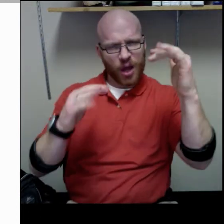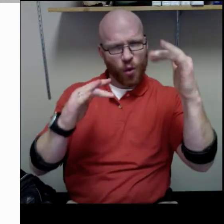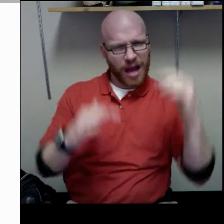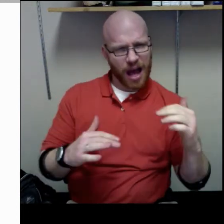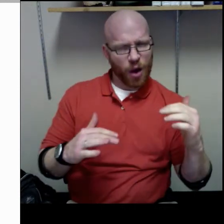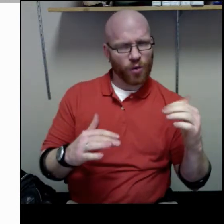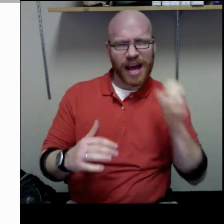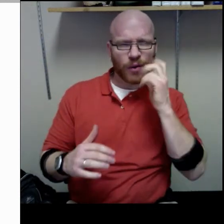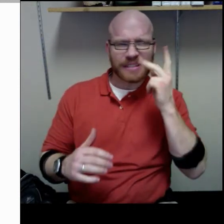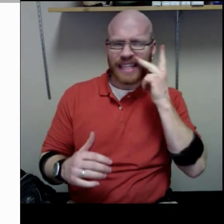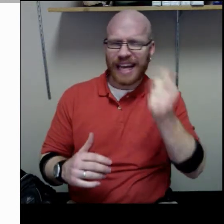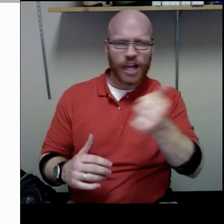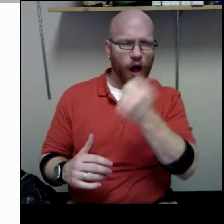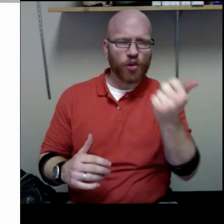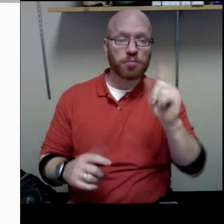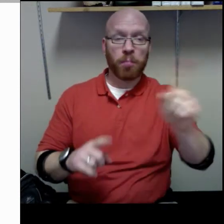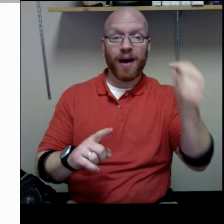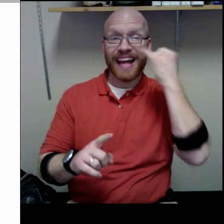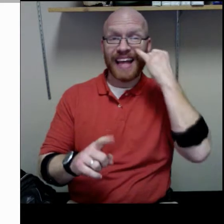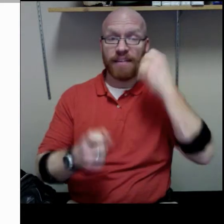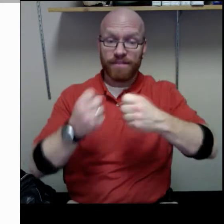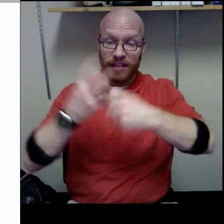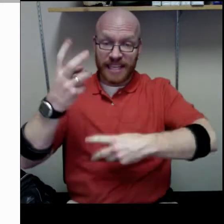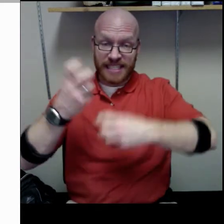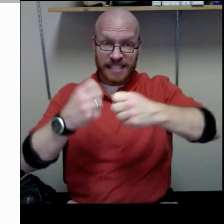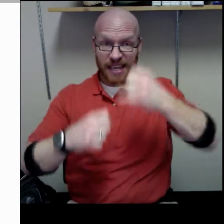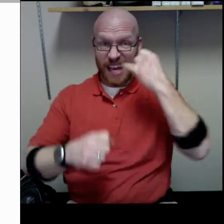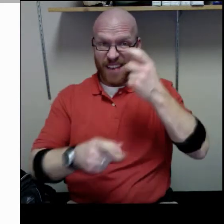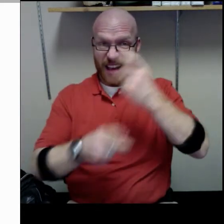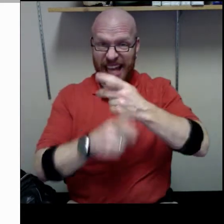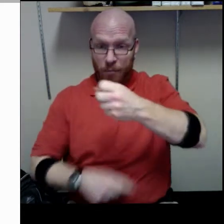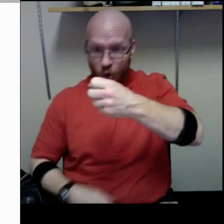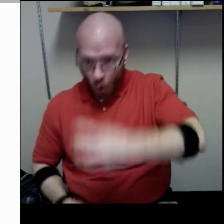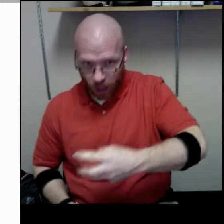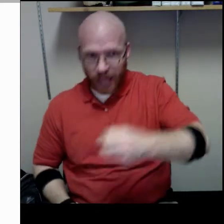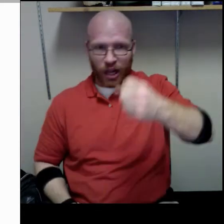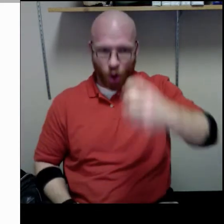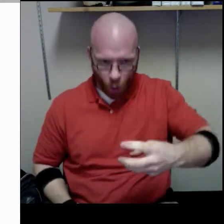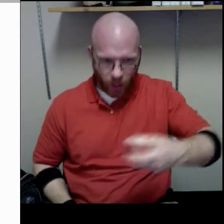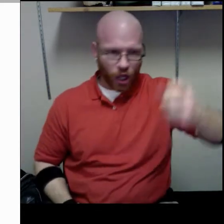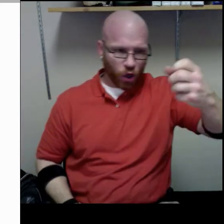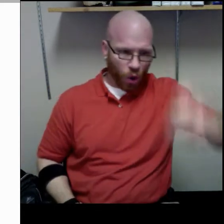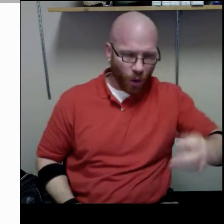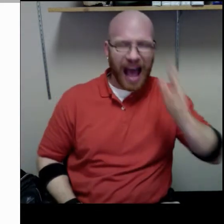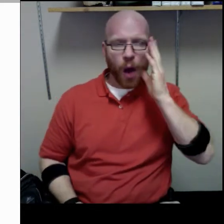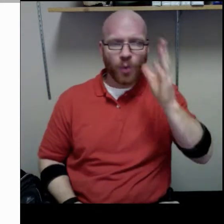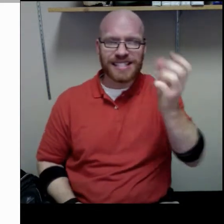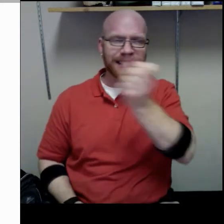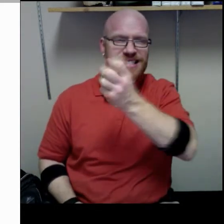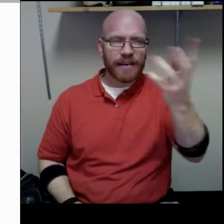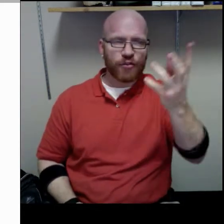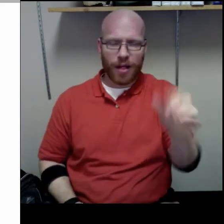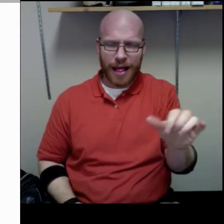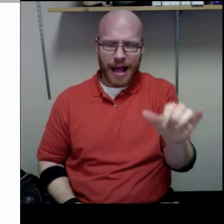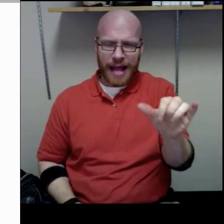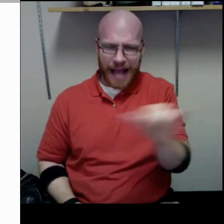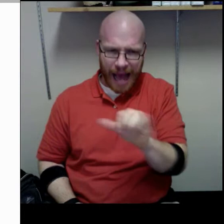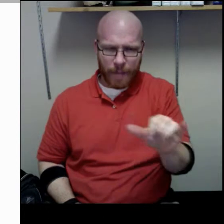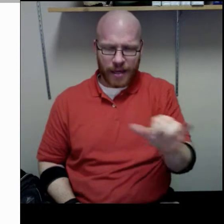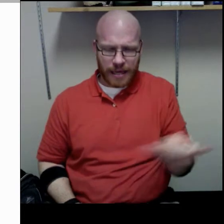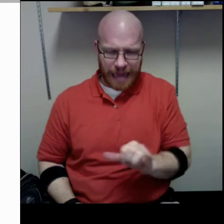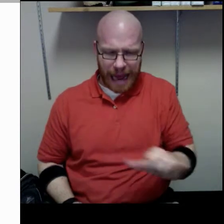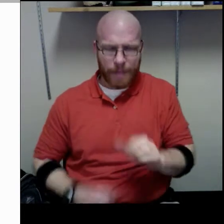I go down I don't see any others but if the list kept going and going and going I would see several